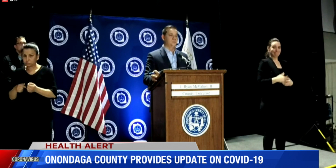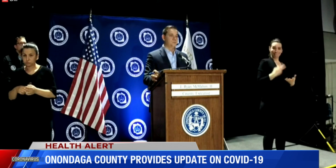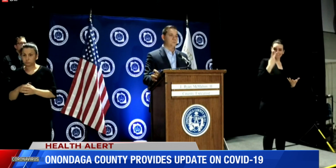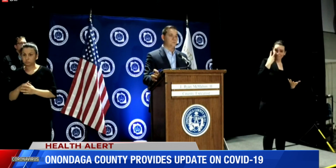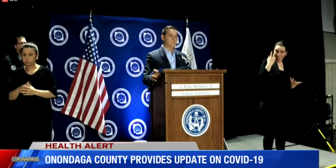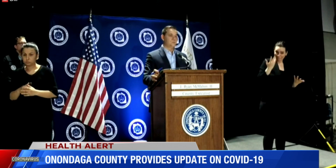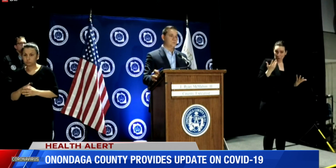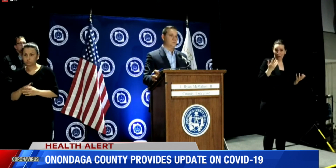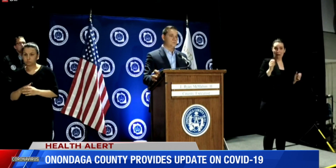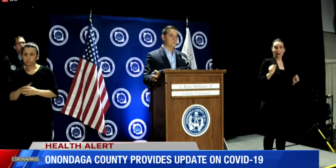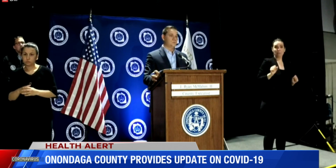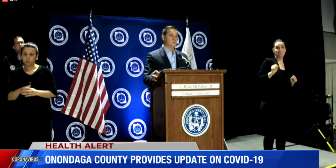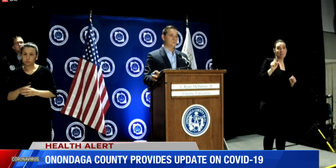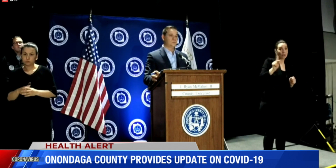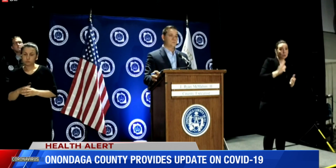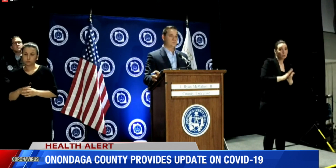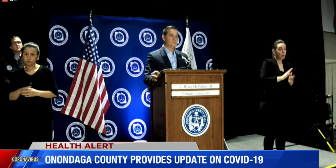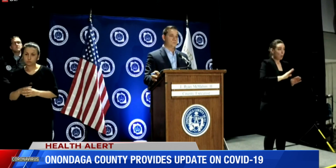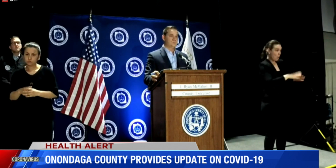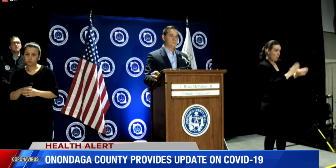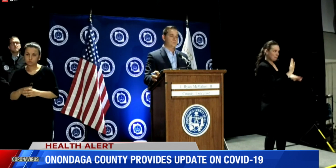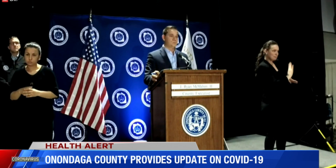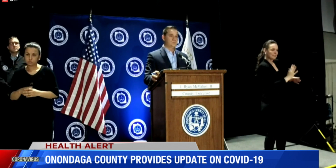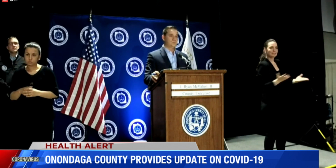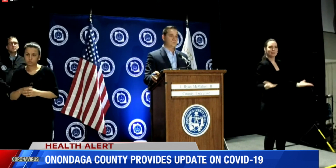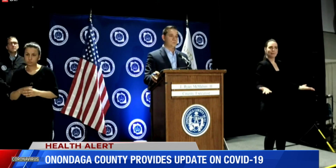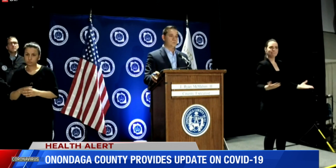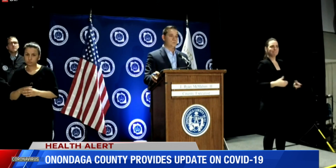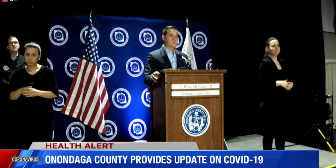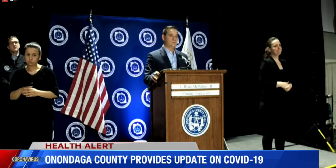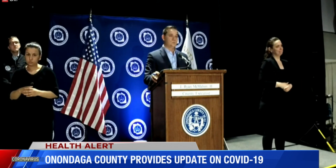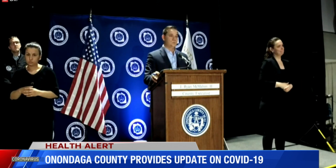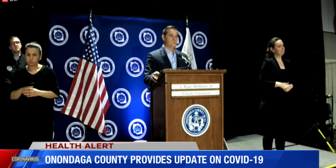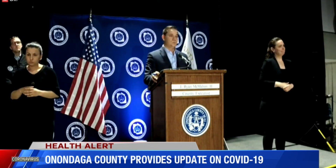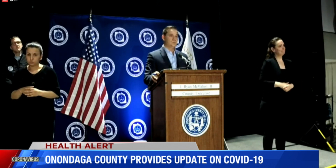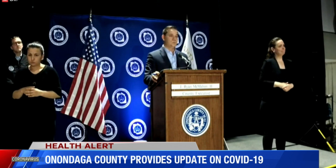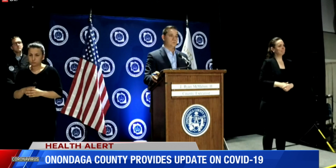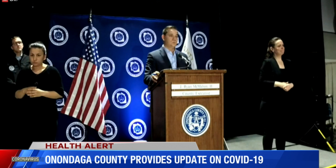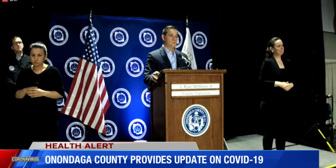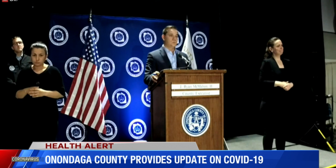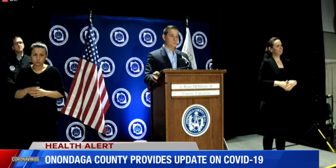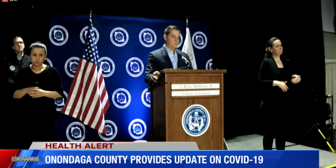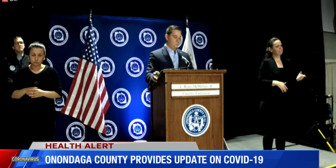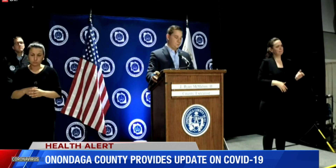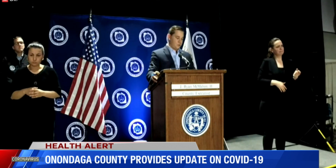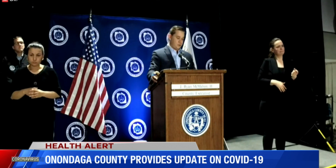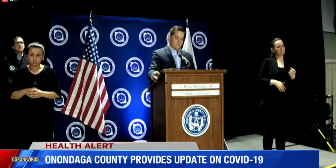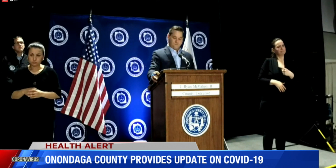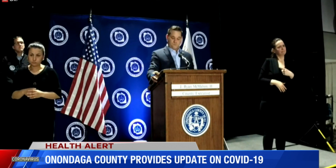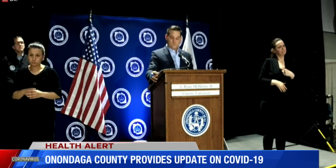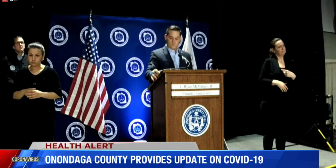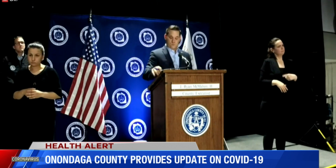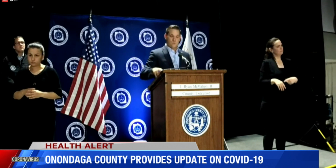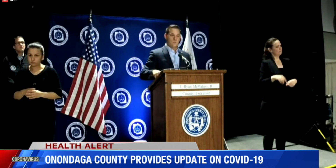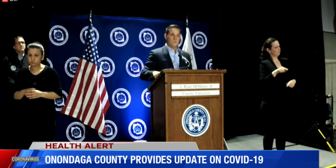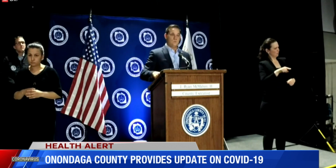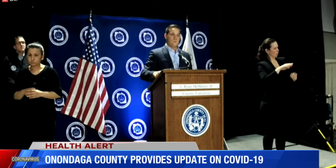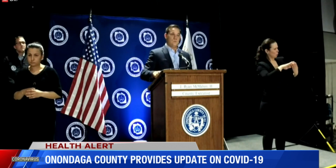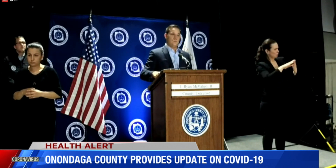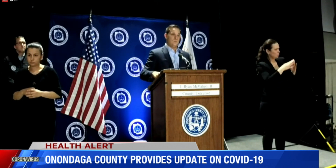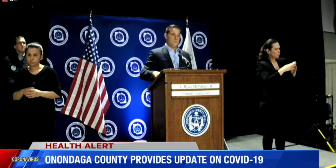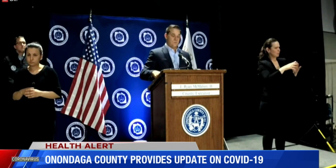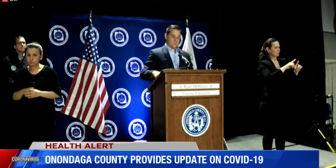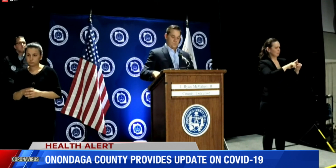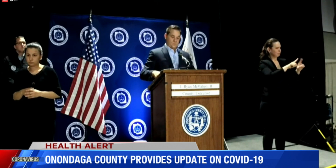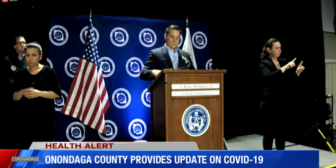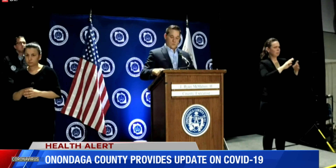community. So this isn't just a community by community thing. You mentioned that people travel between them, so Yeah. this is all, everyone kind of